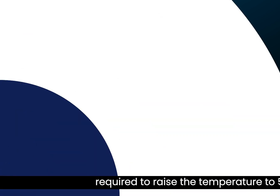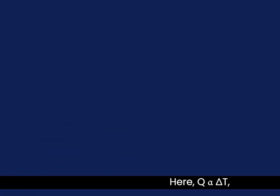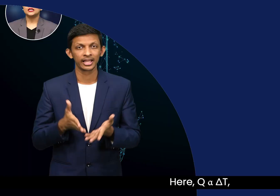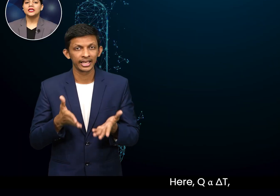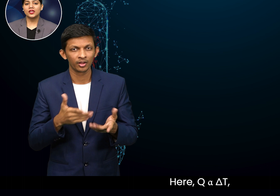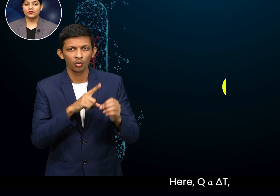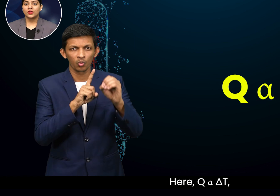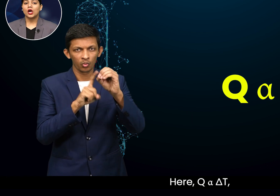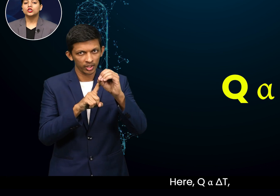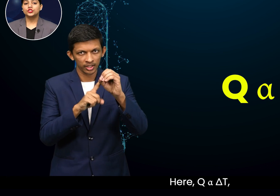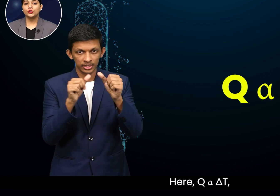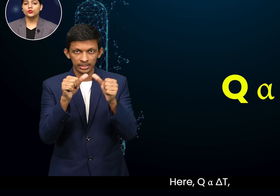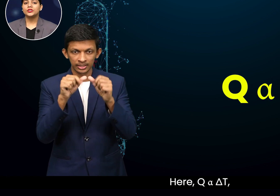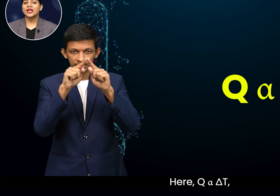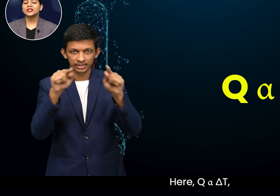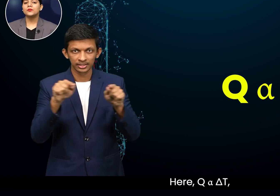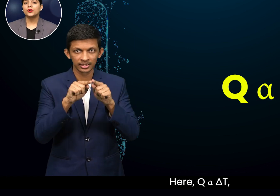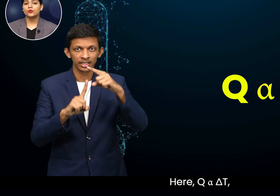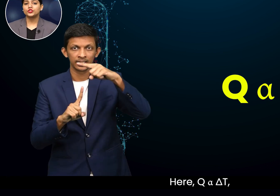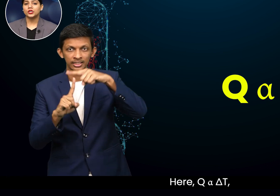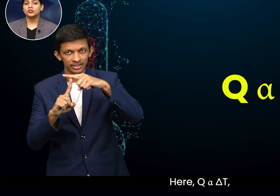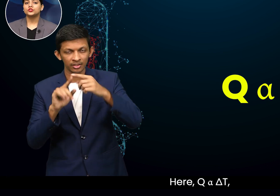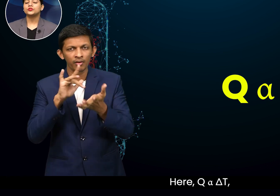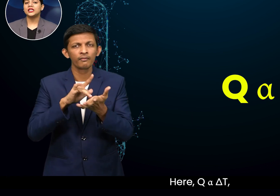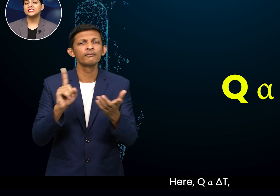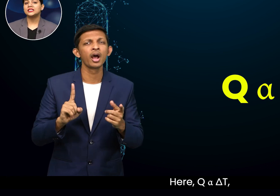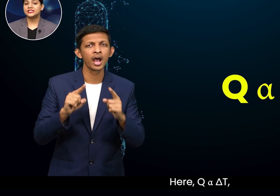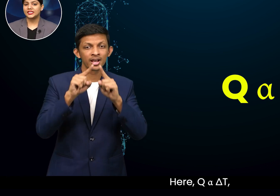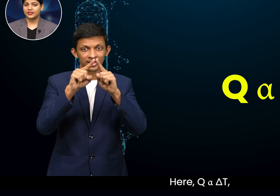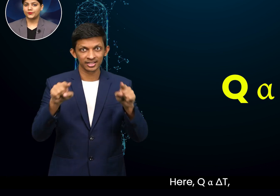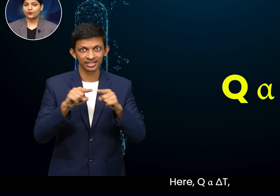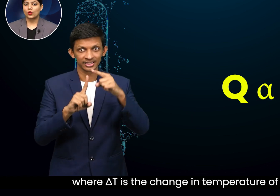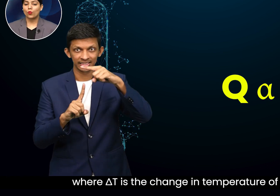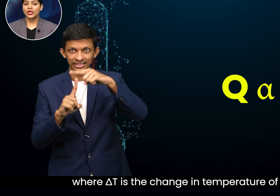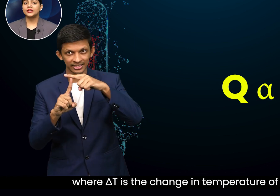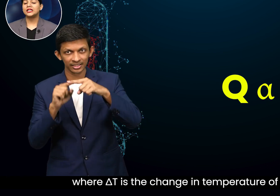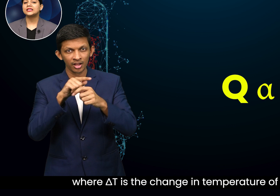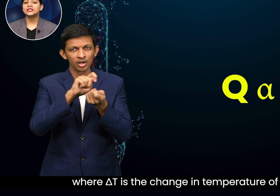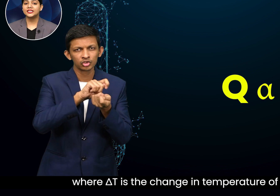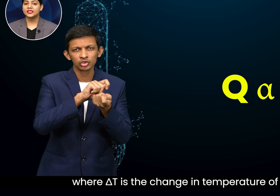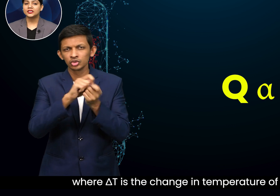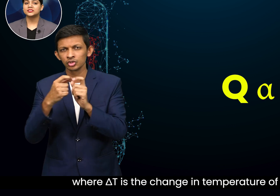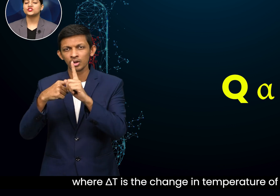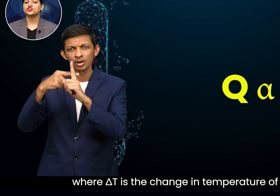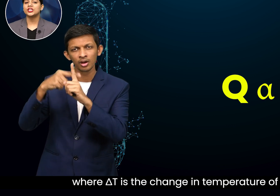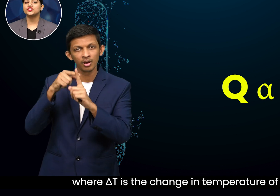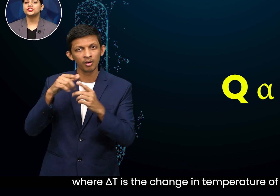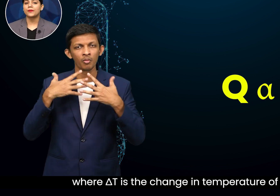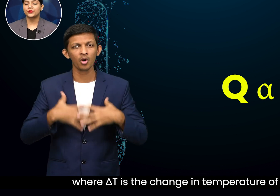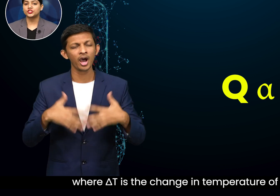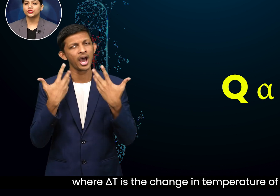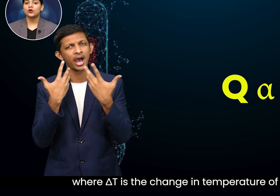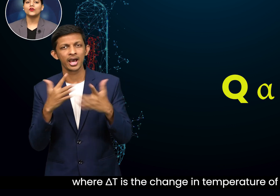Celsius. Here, Q directly proportional to delta T, where delta T is the change